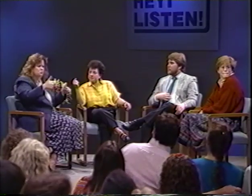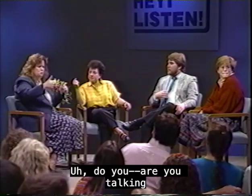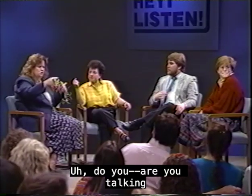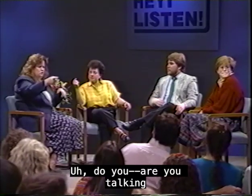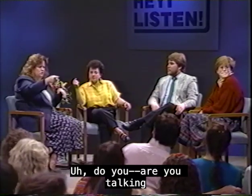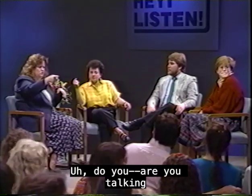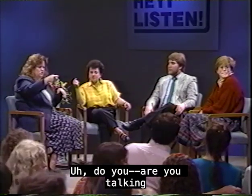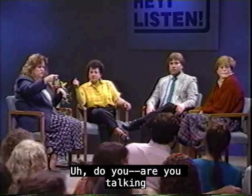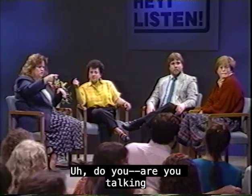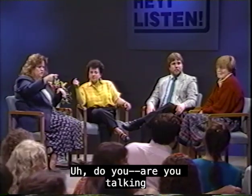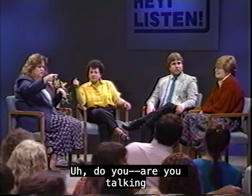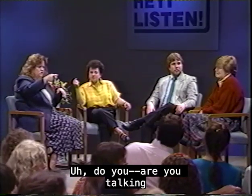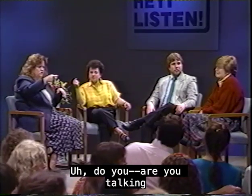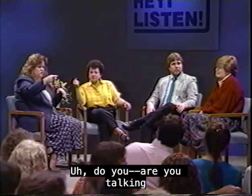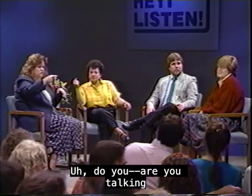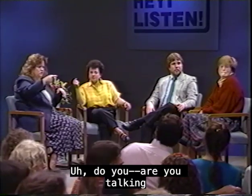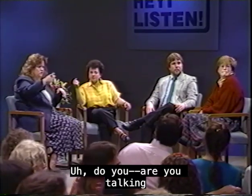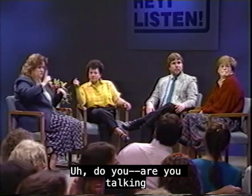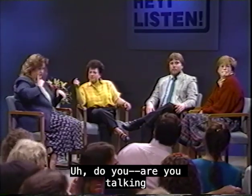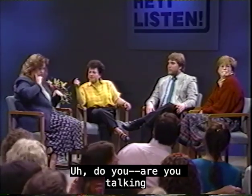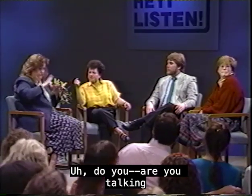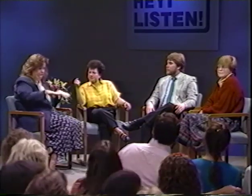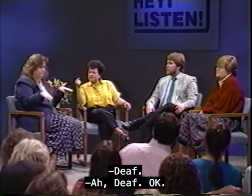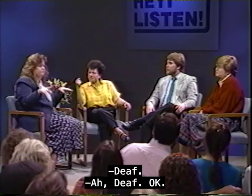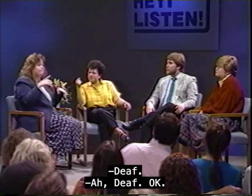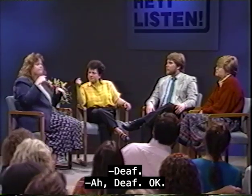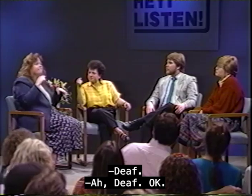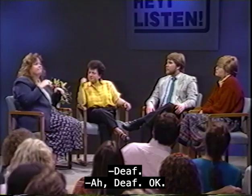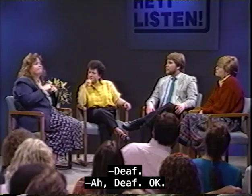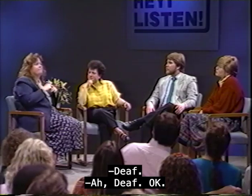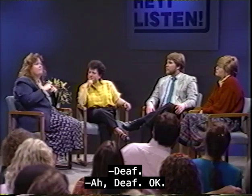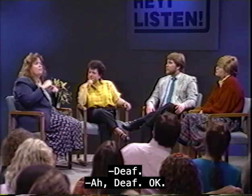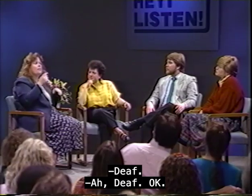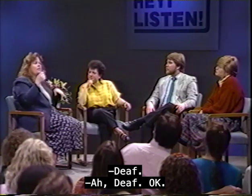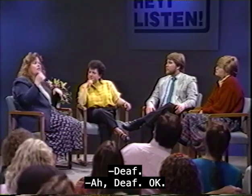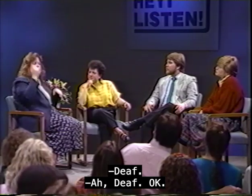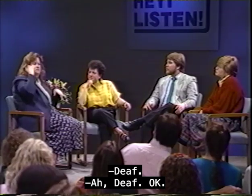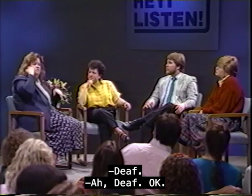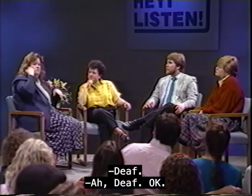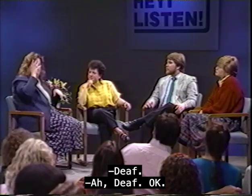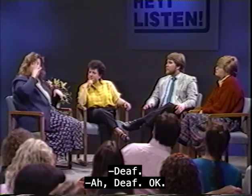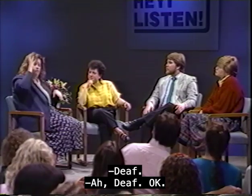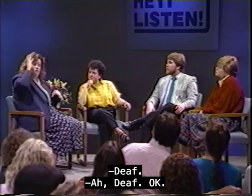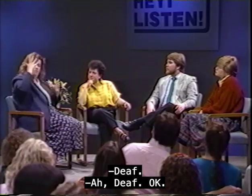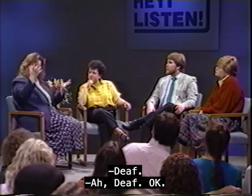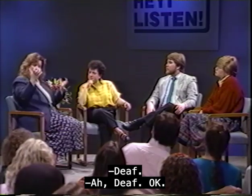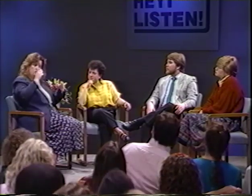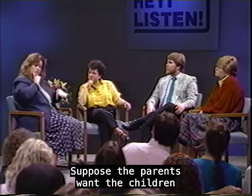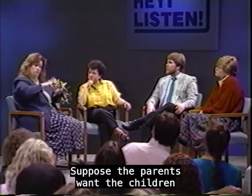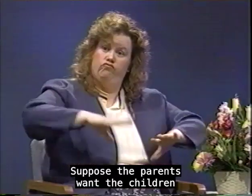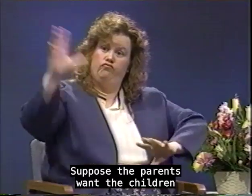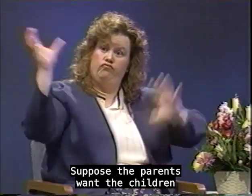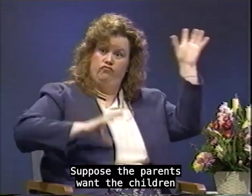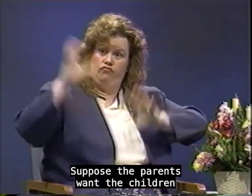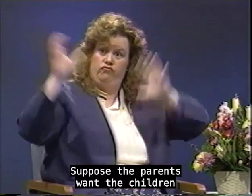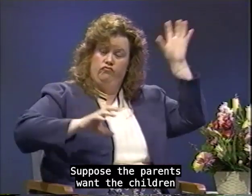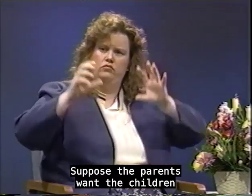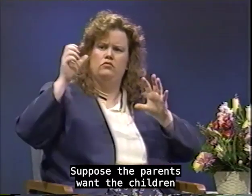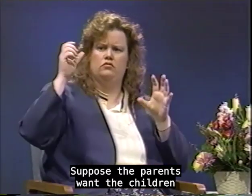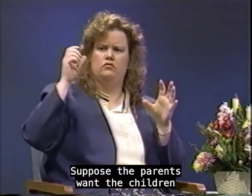Are you talking about hearing or deaf children? Deaf. Ah, deaf, okay. Suppose the parents want the